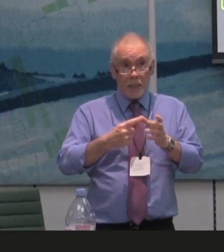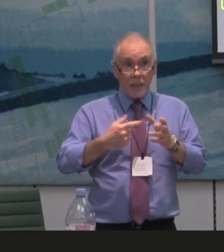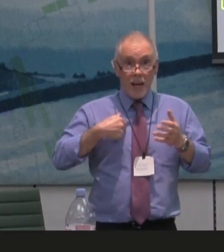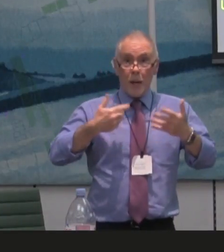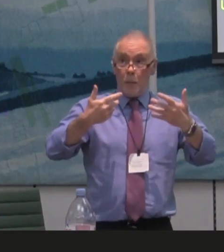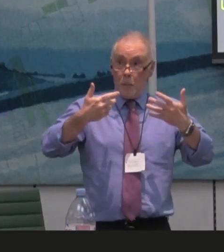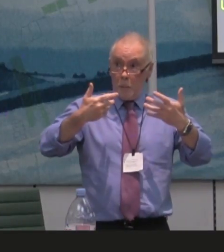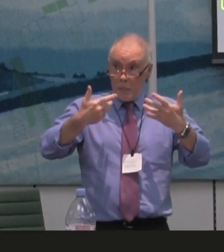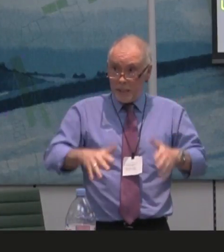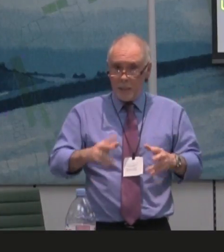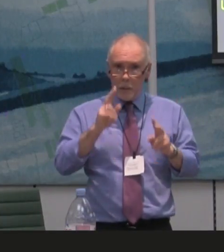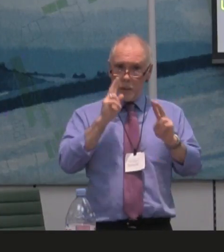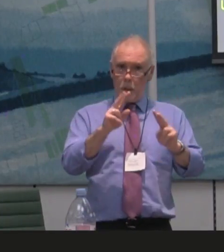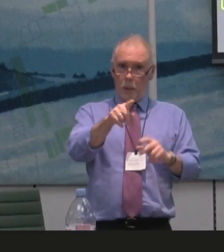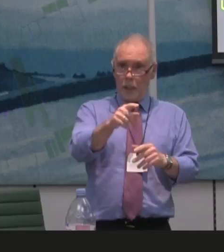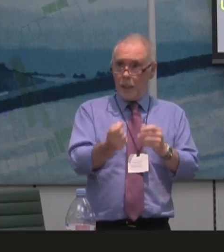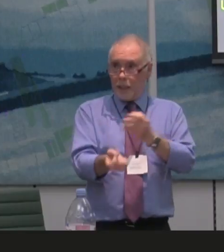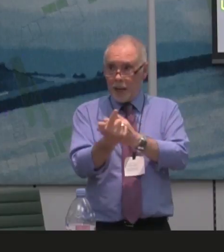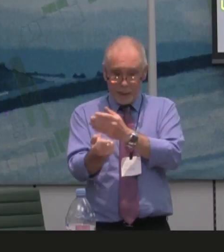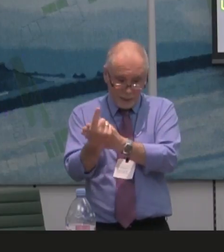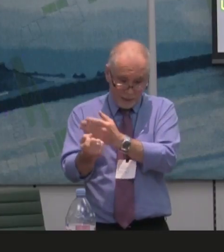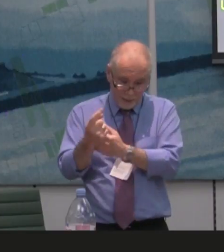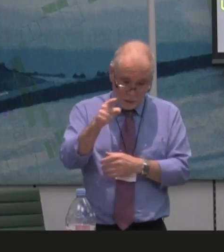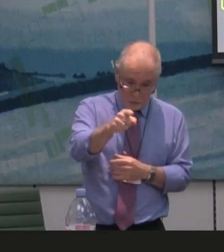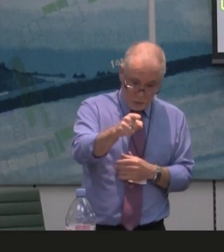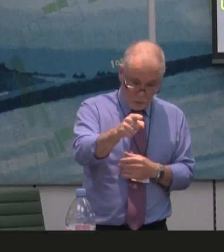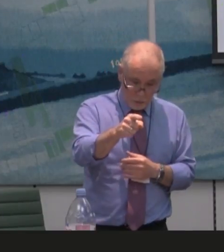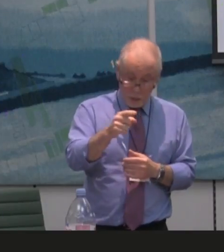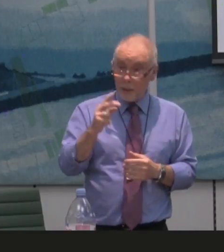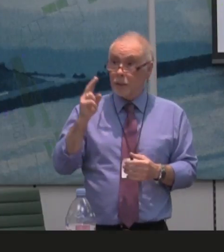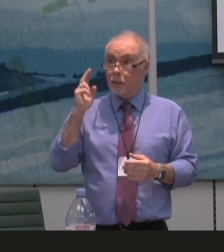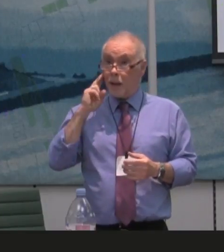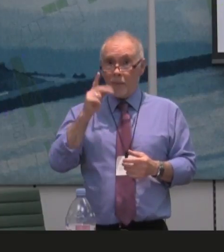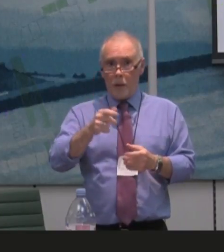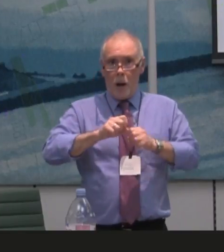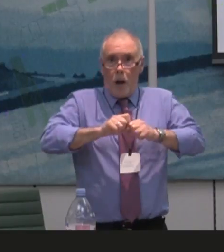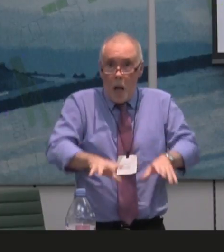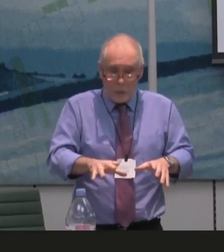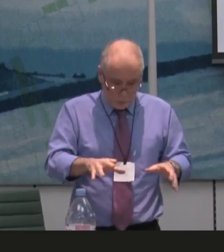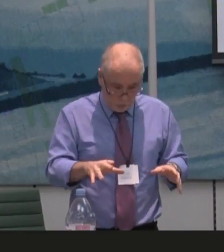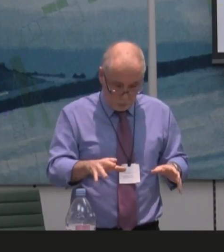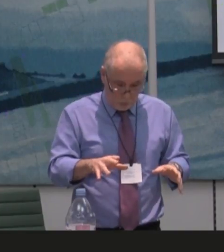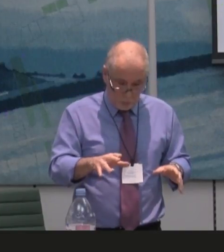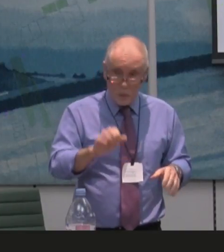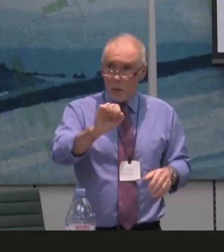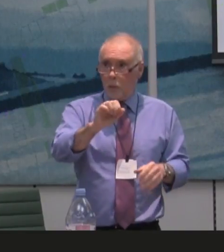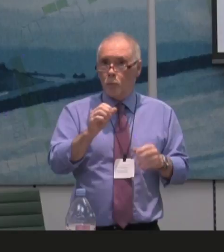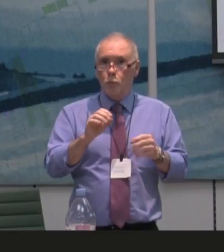preferred language. The BDA has noted a number of incidents where